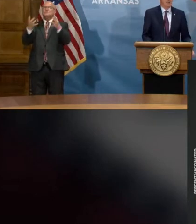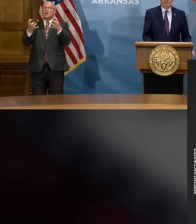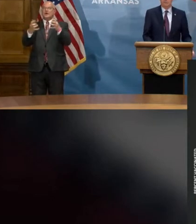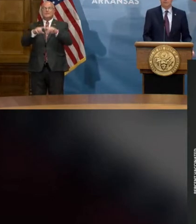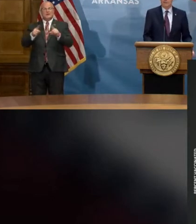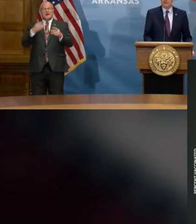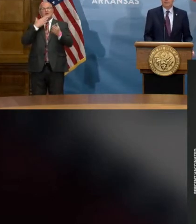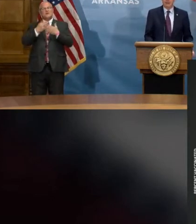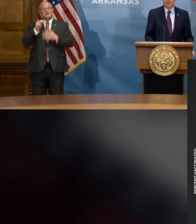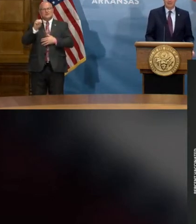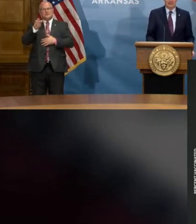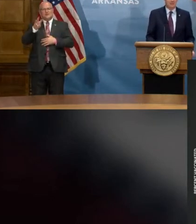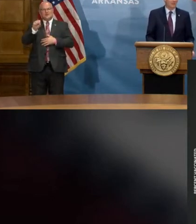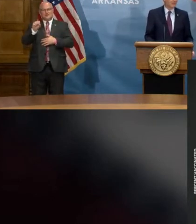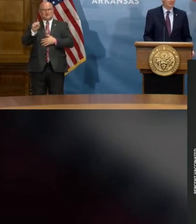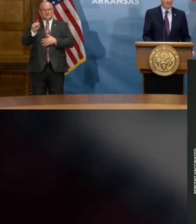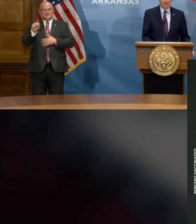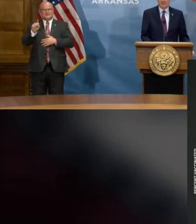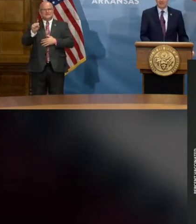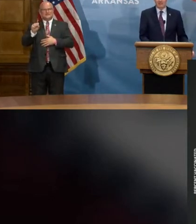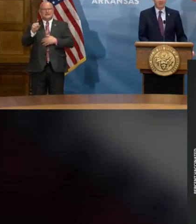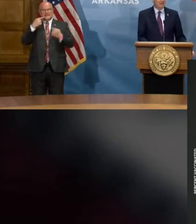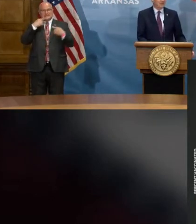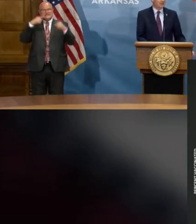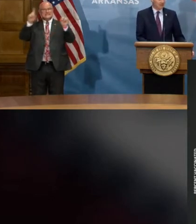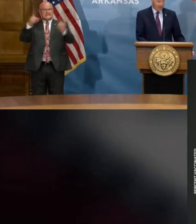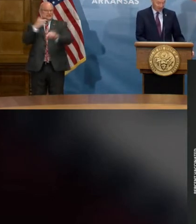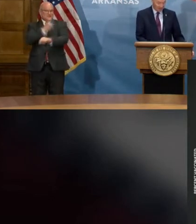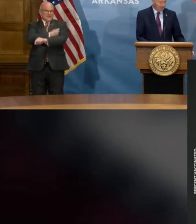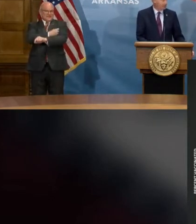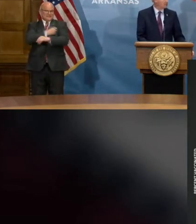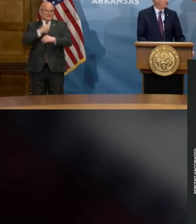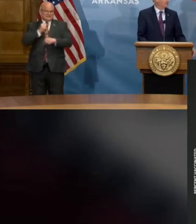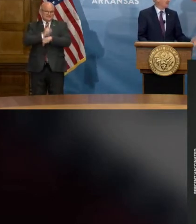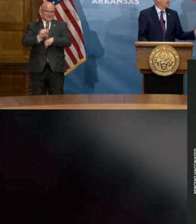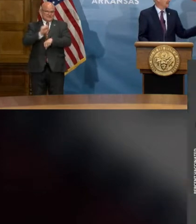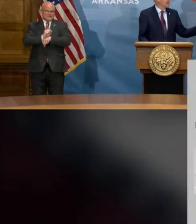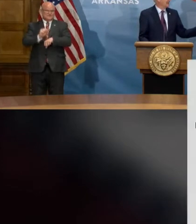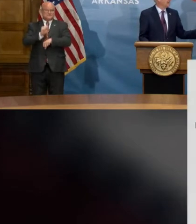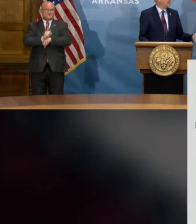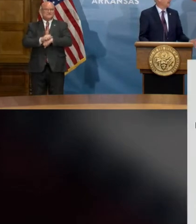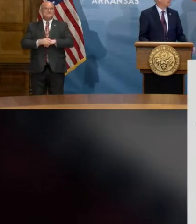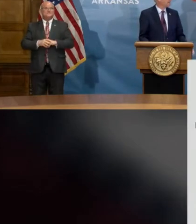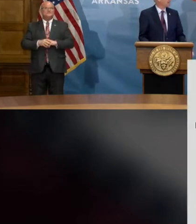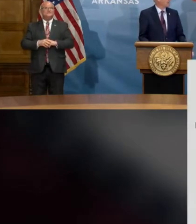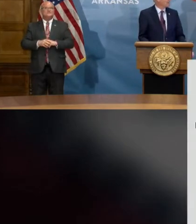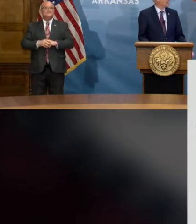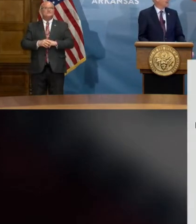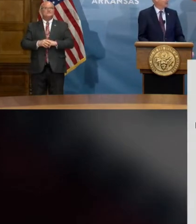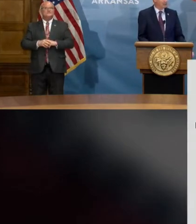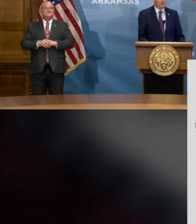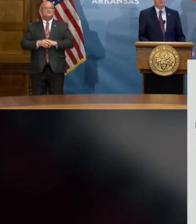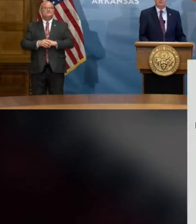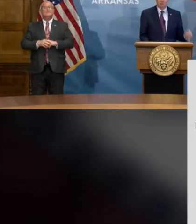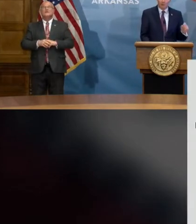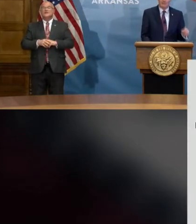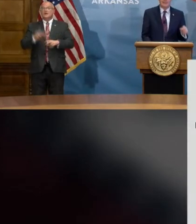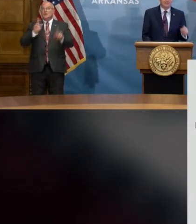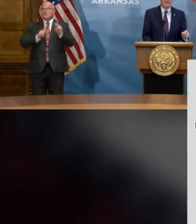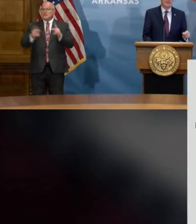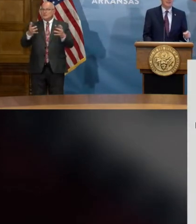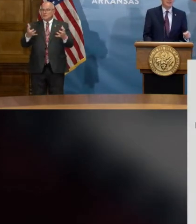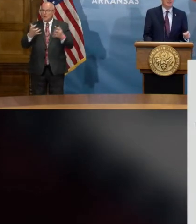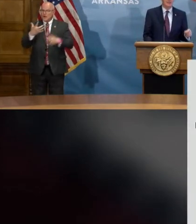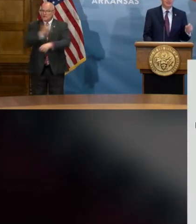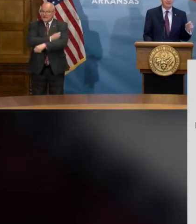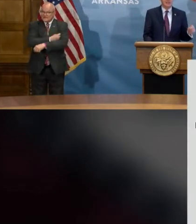news for that population and the success of our vaccination efforts. And then for those who want to